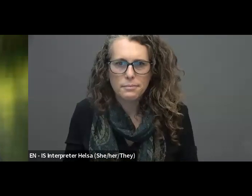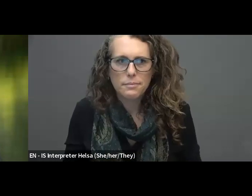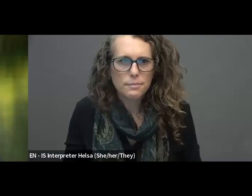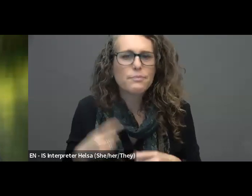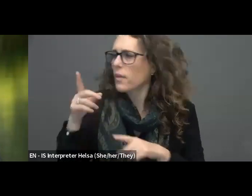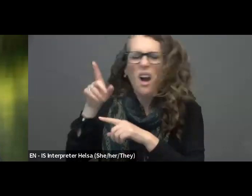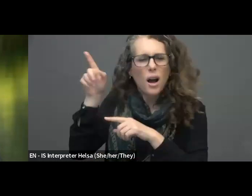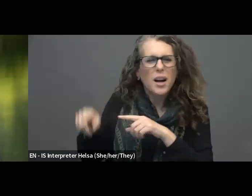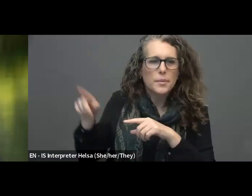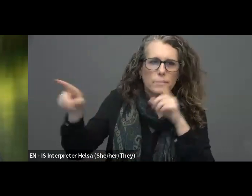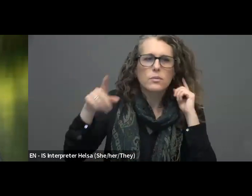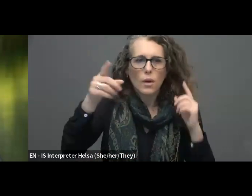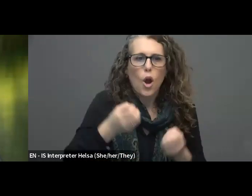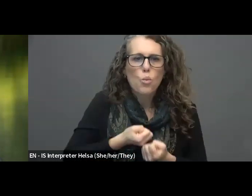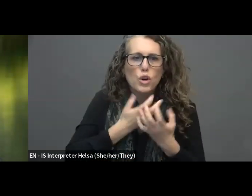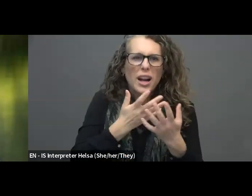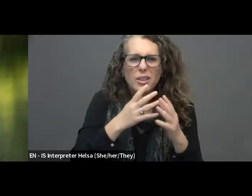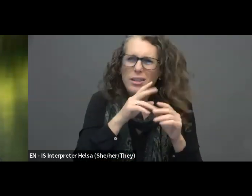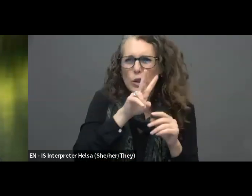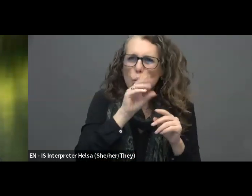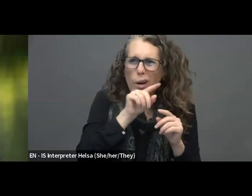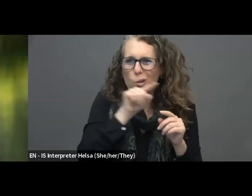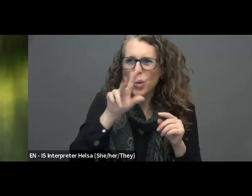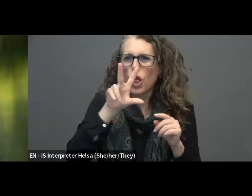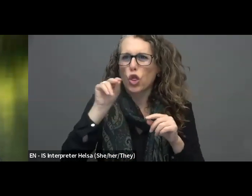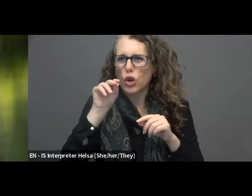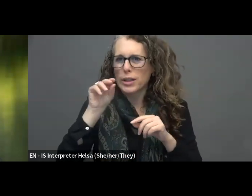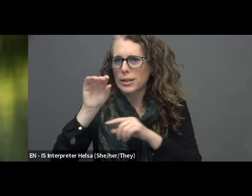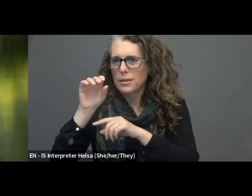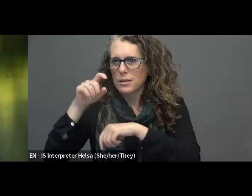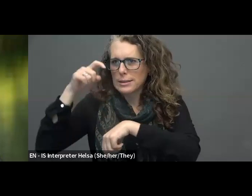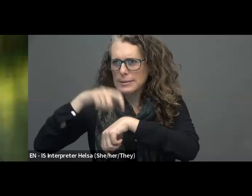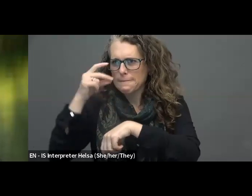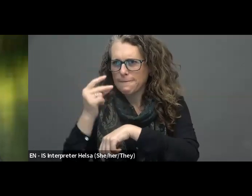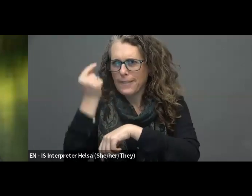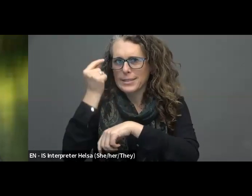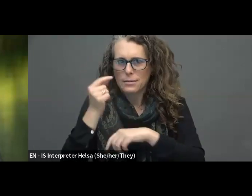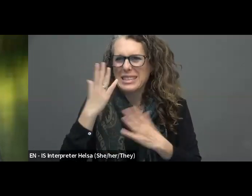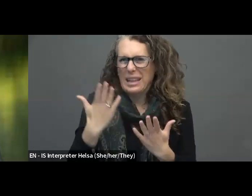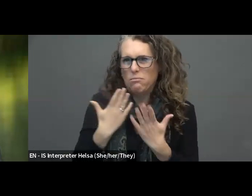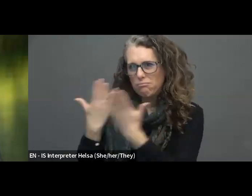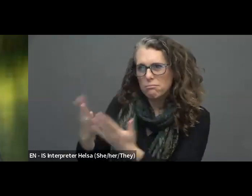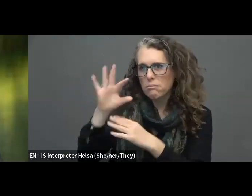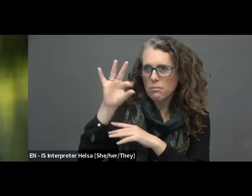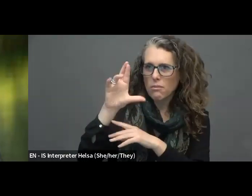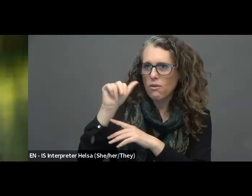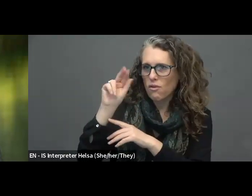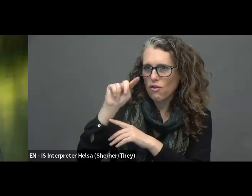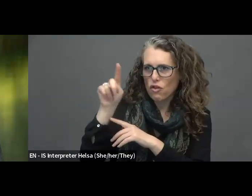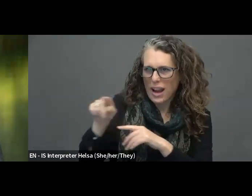was about 20 to 30 seconds long. So I will now hand over to Franz, who will present on the